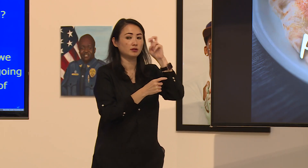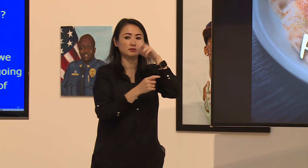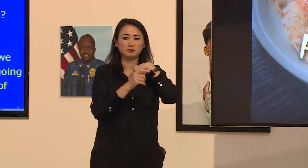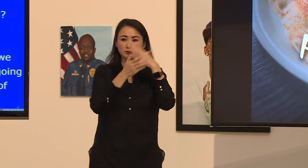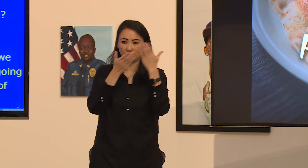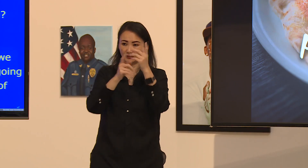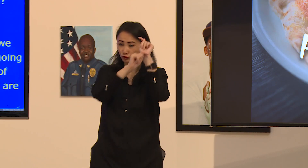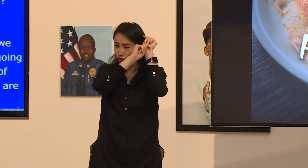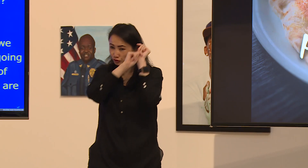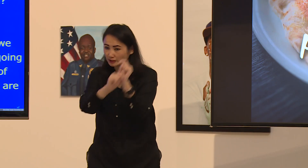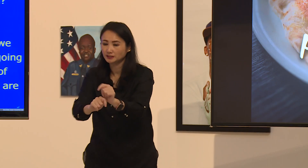unique being known?